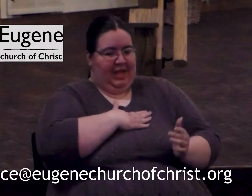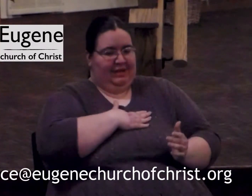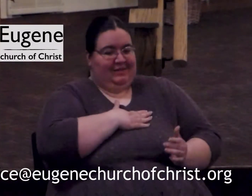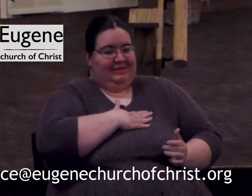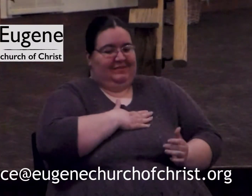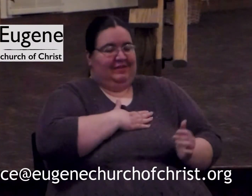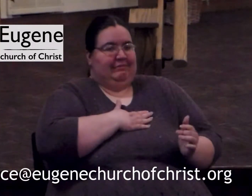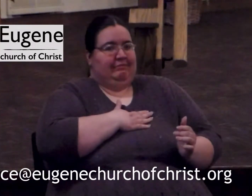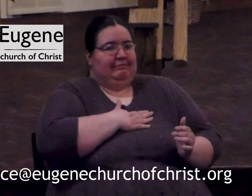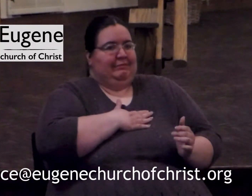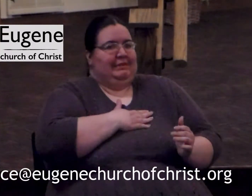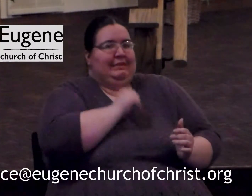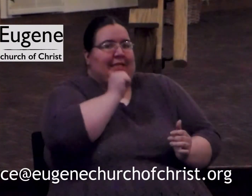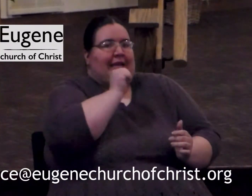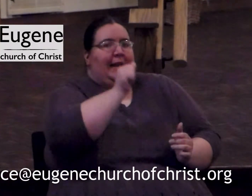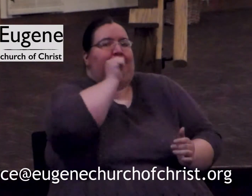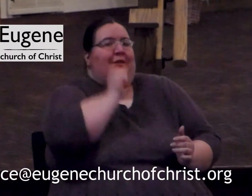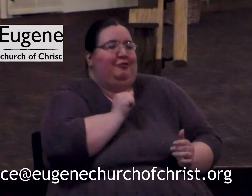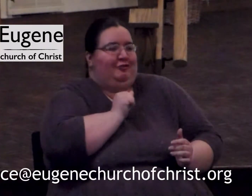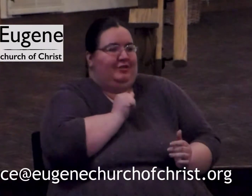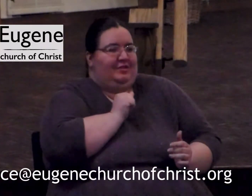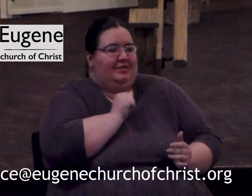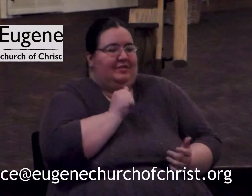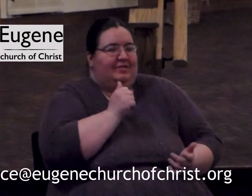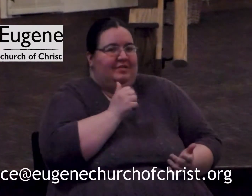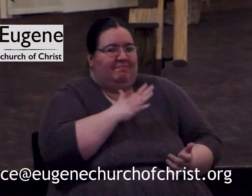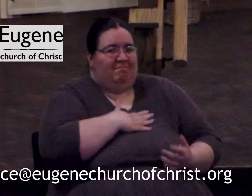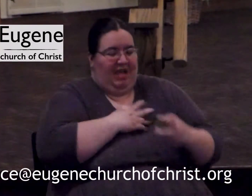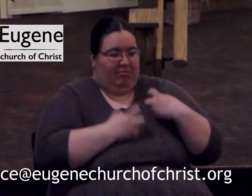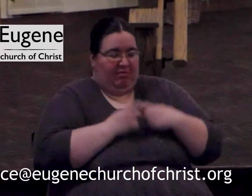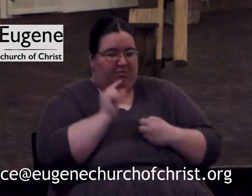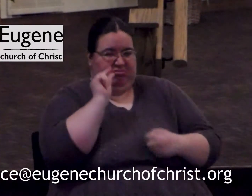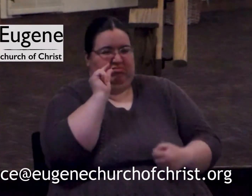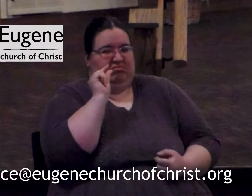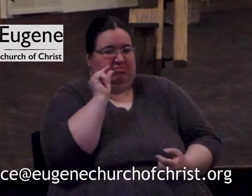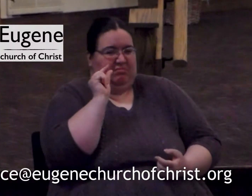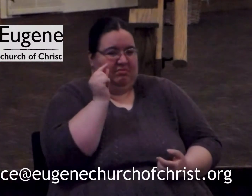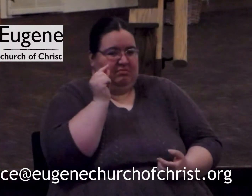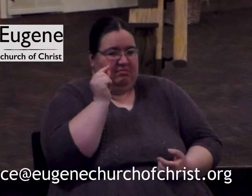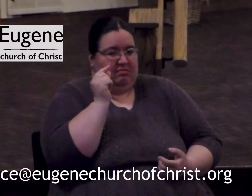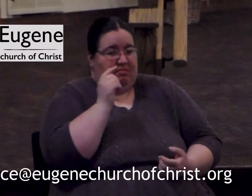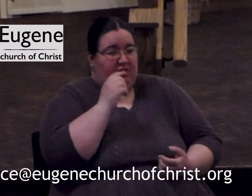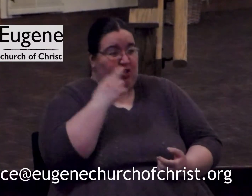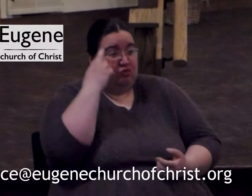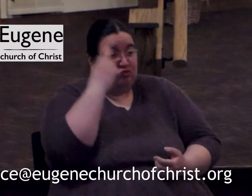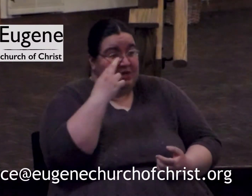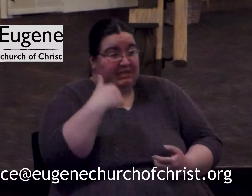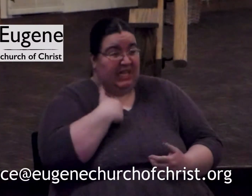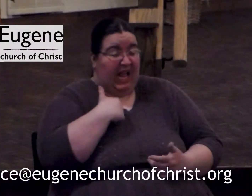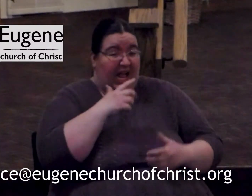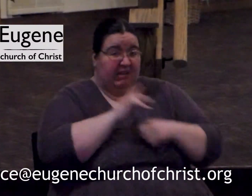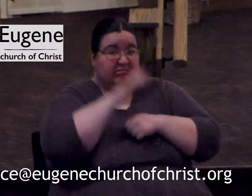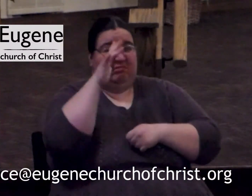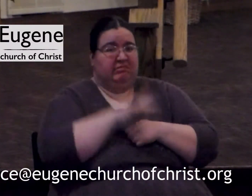how small it is. Because the reasons for my impatience are not important.